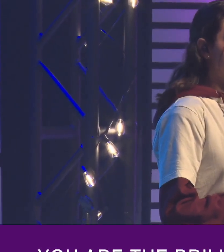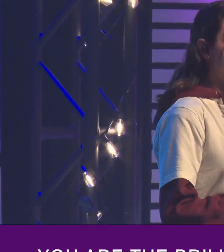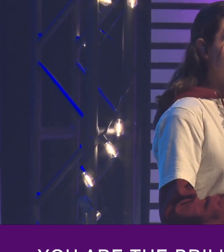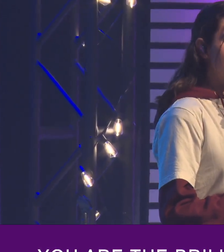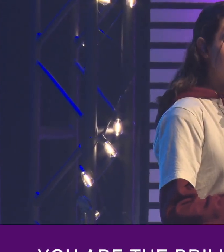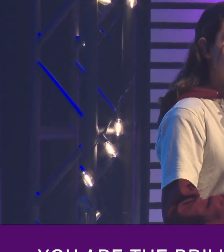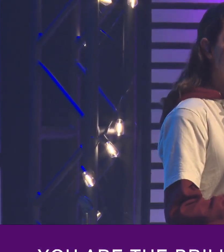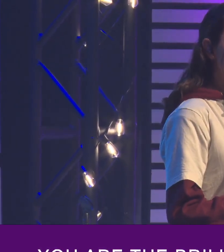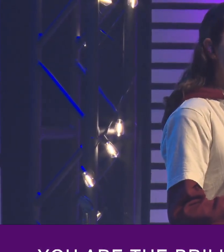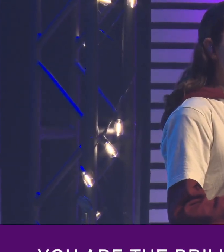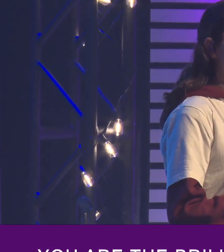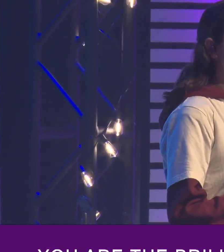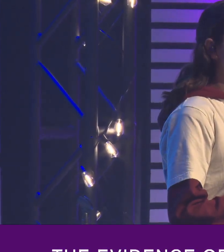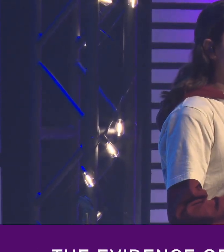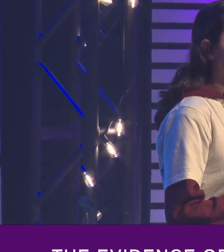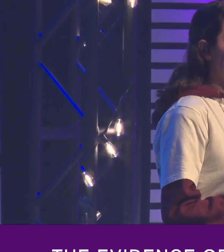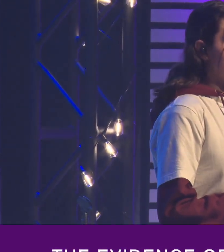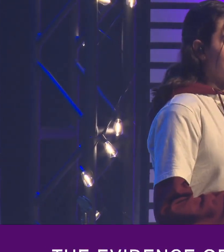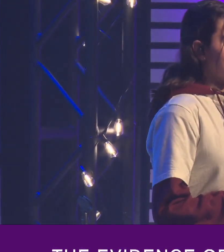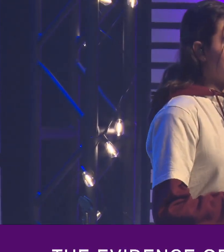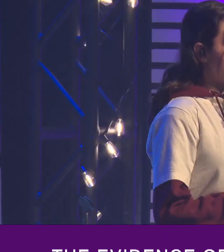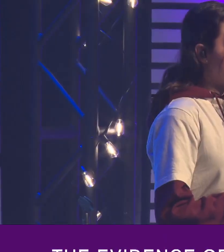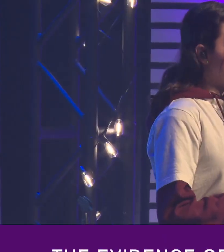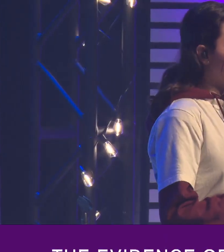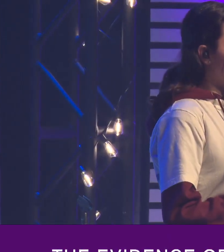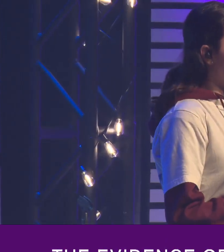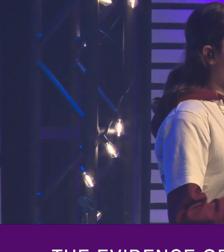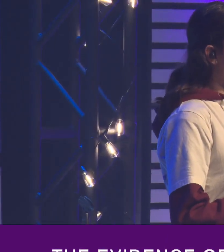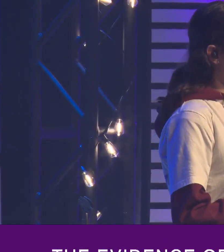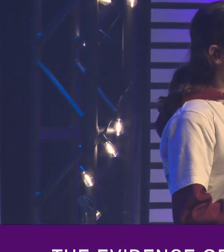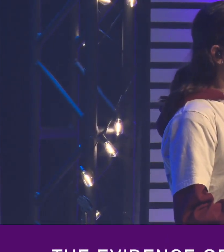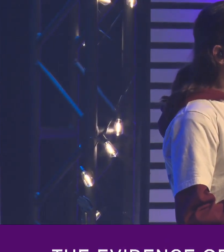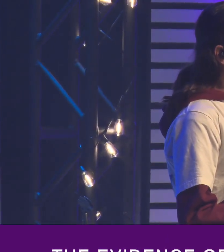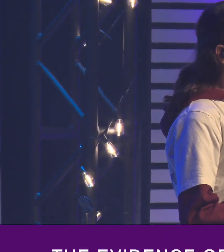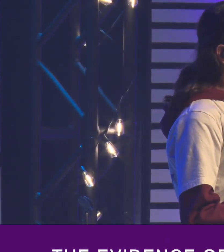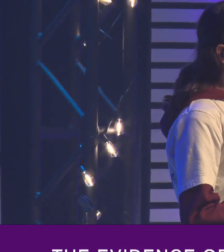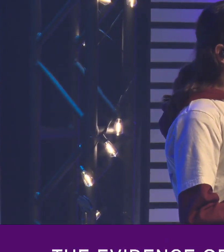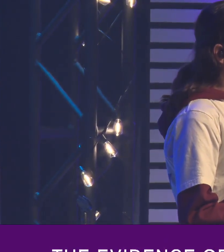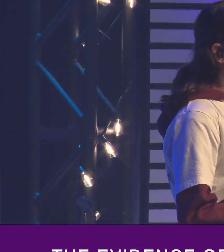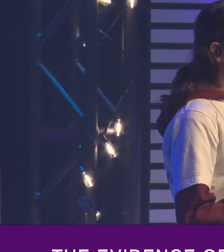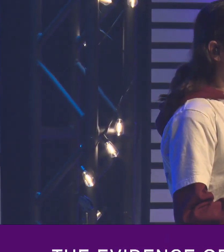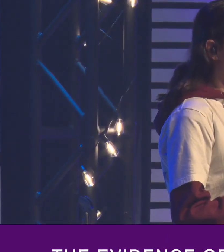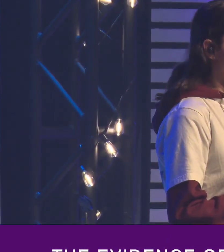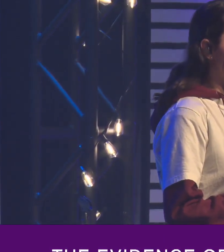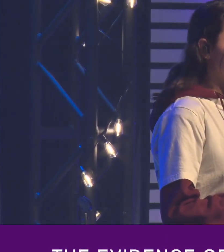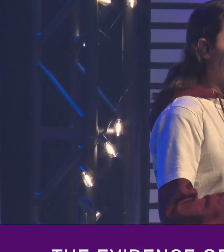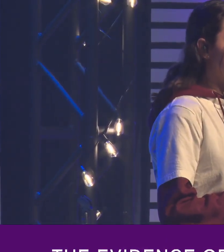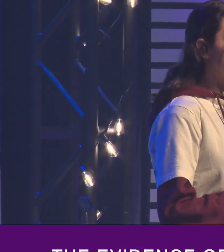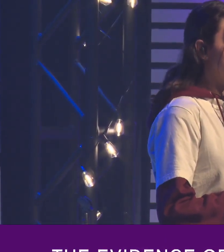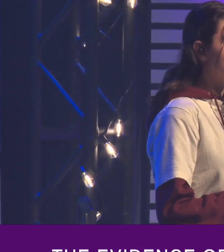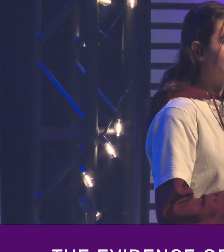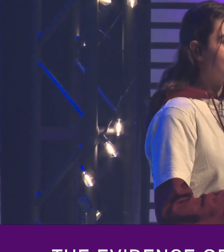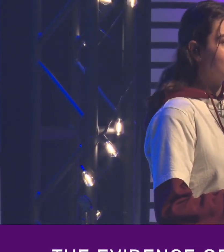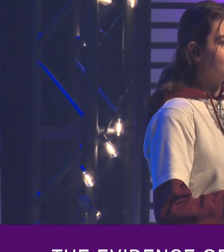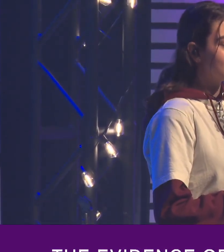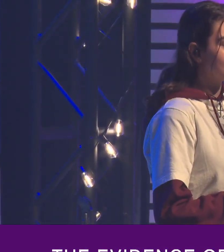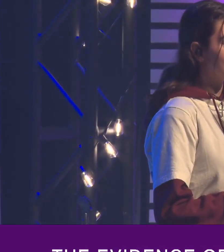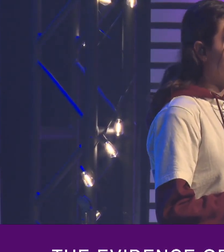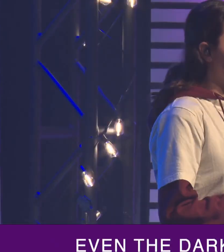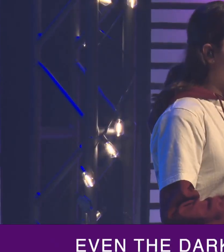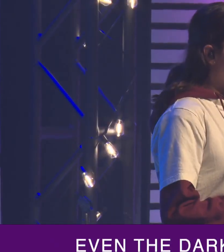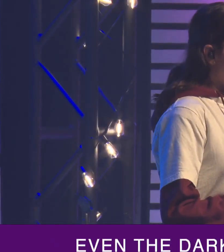the dream, the evidence of things